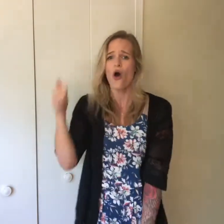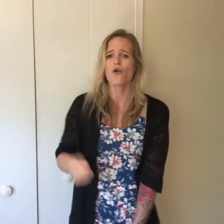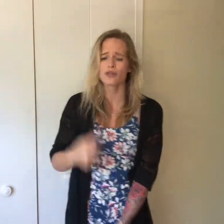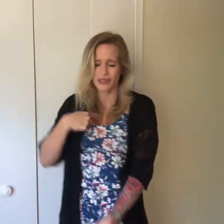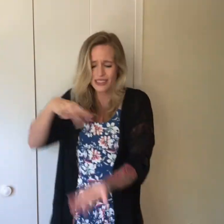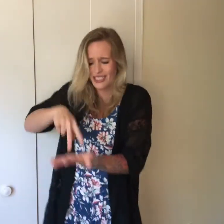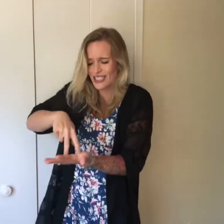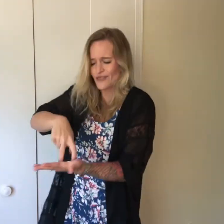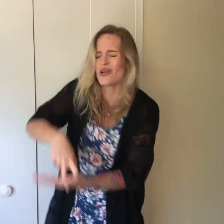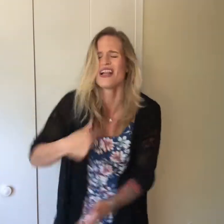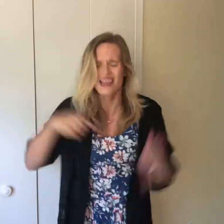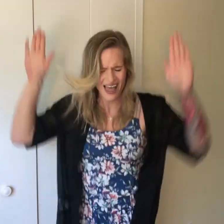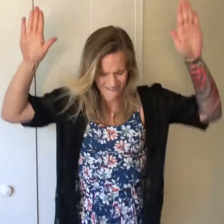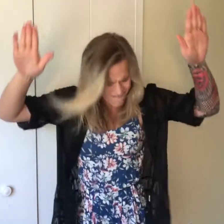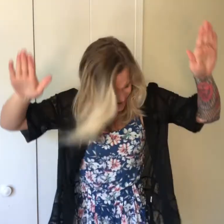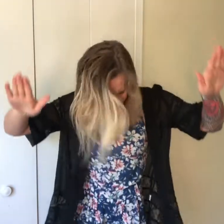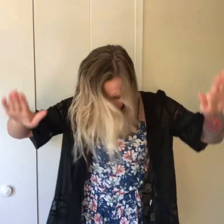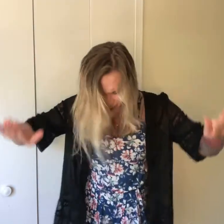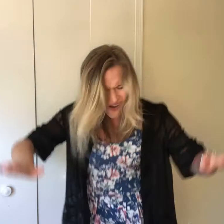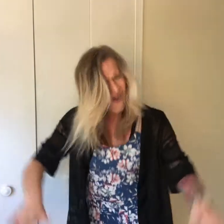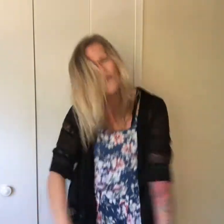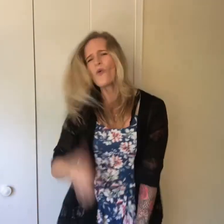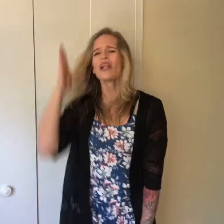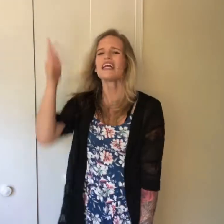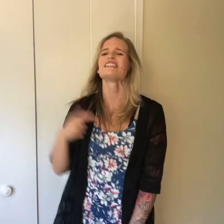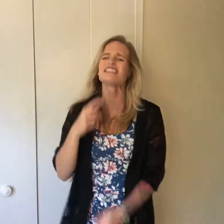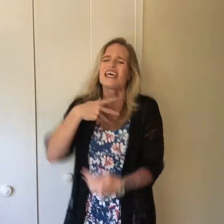my knees will I fall? Will I sing